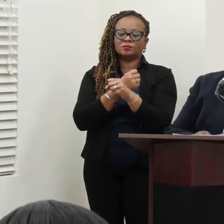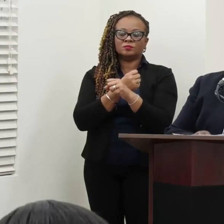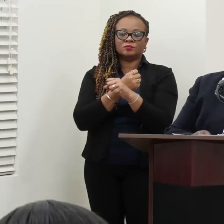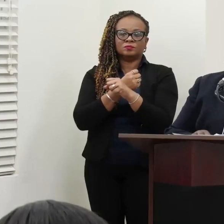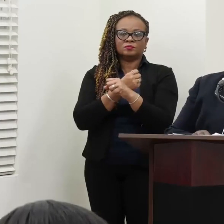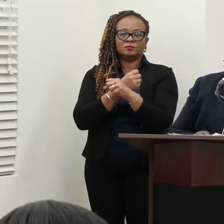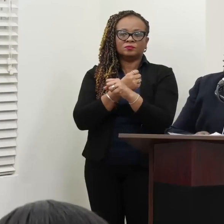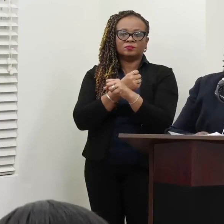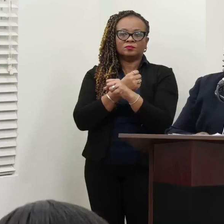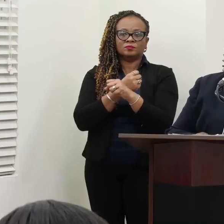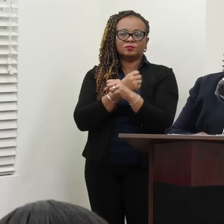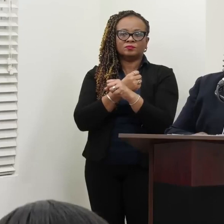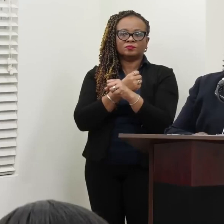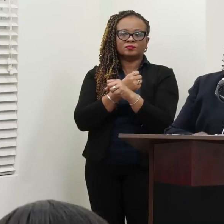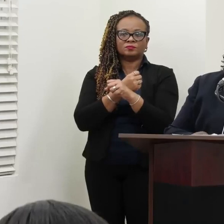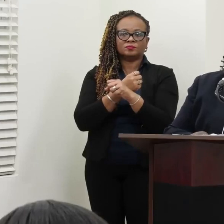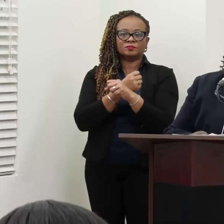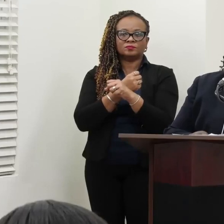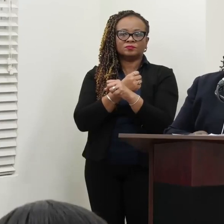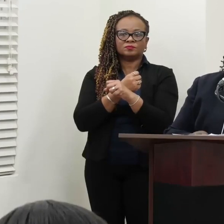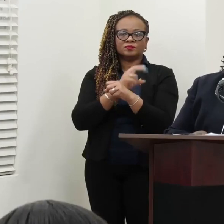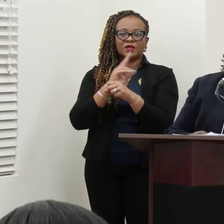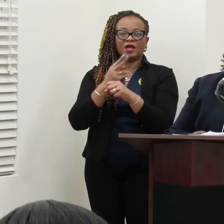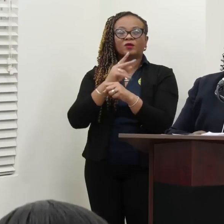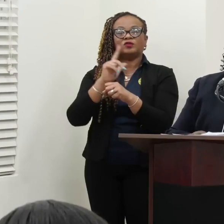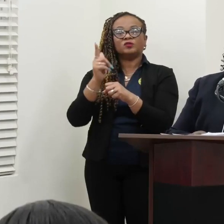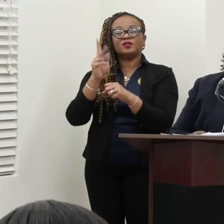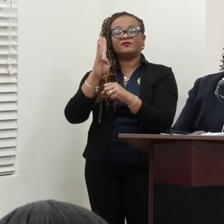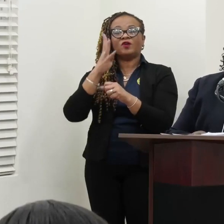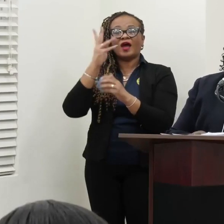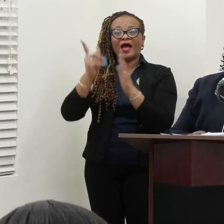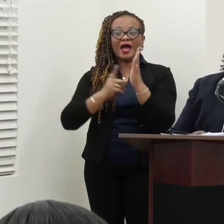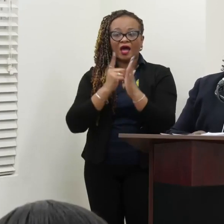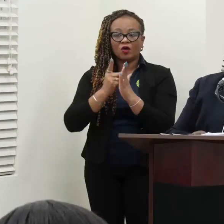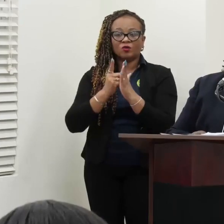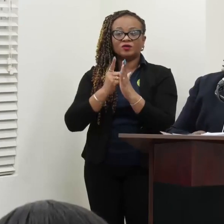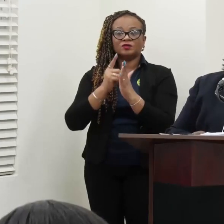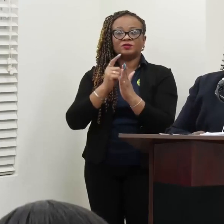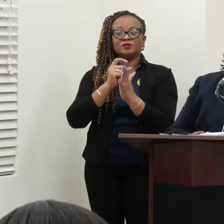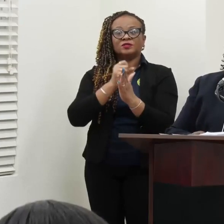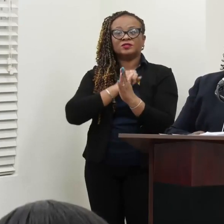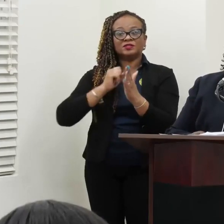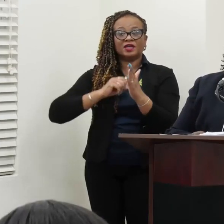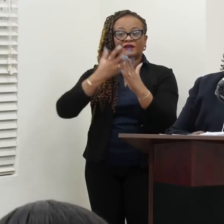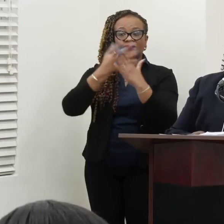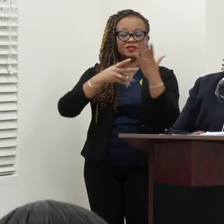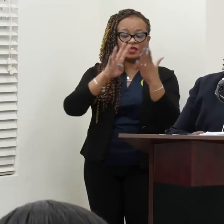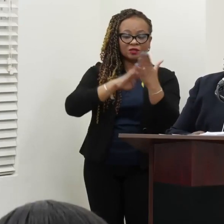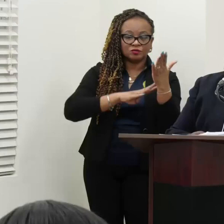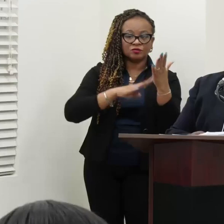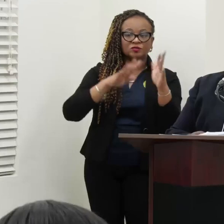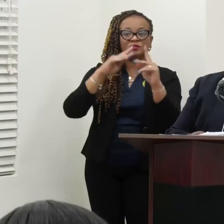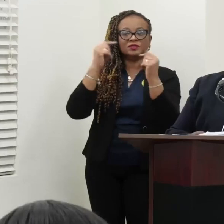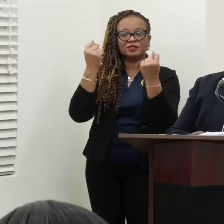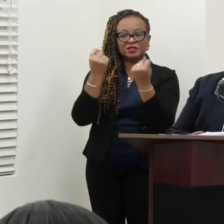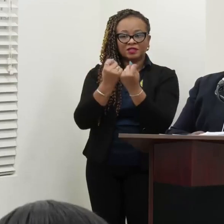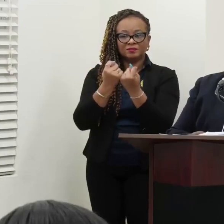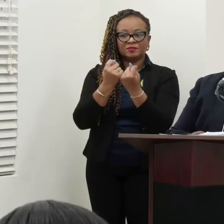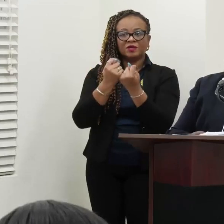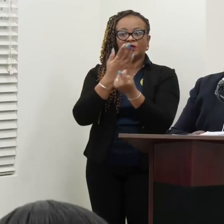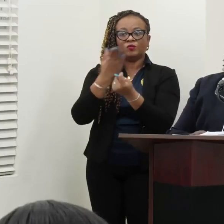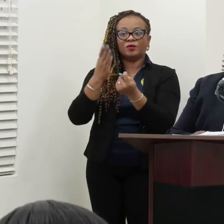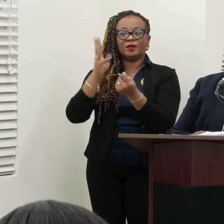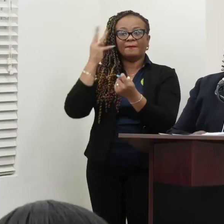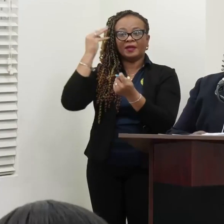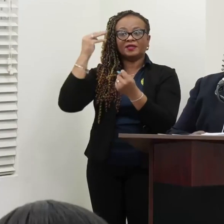so lumière coupée. Our 24-hour duty rosters, IDA teams, which are furnished with